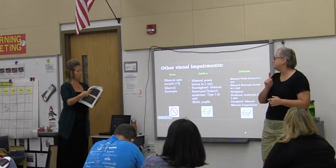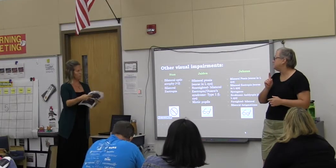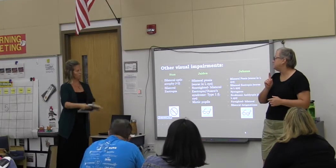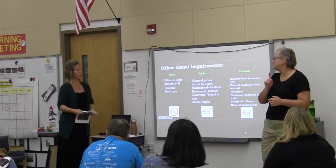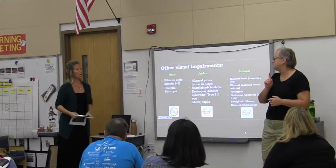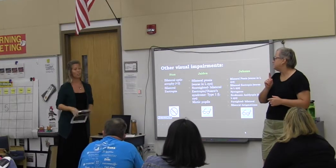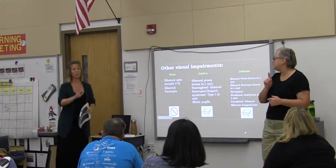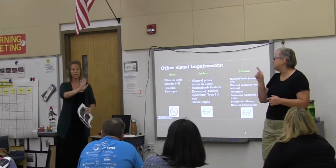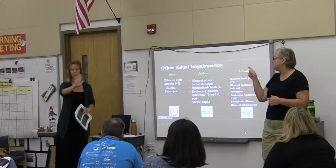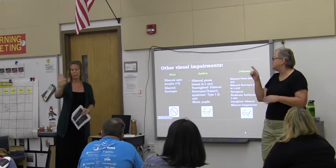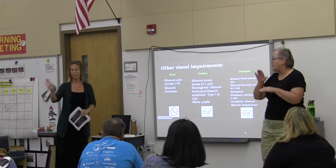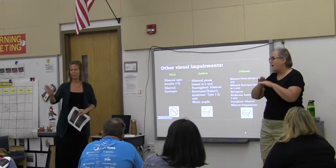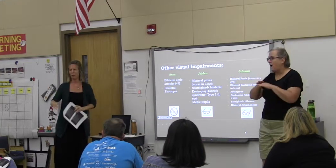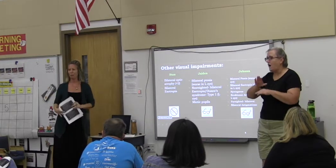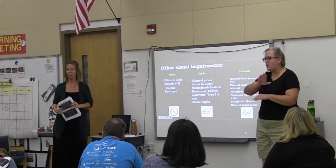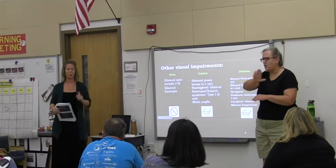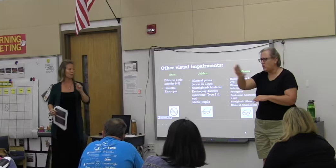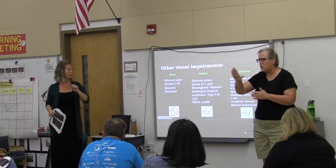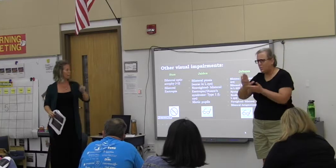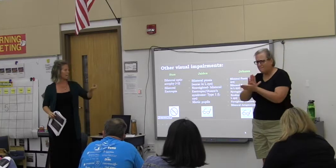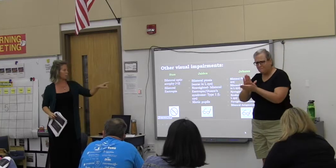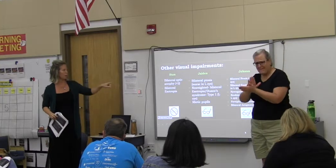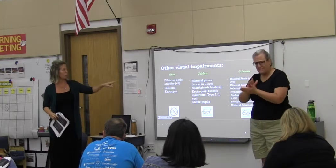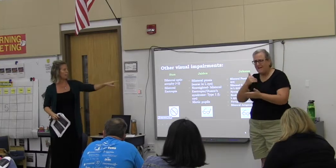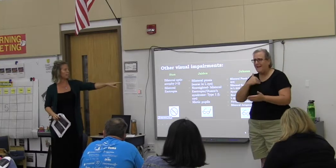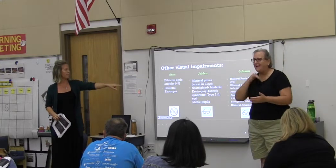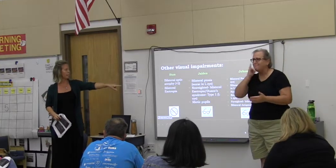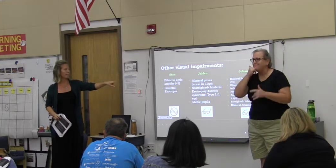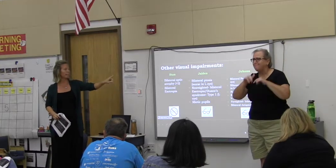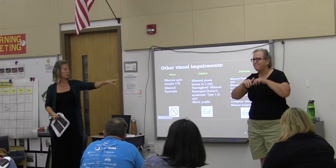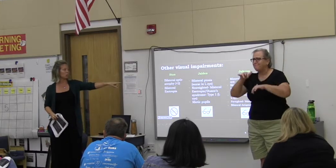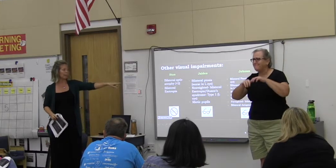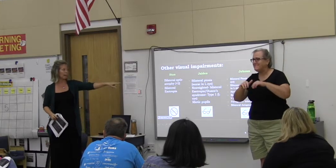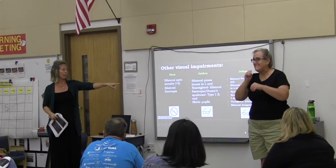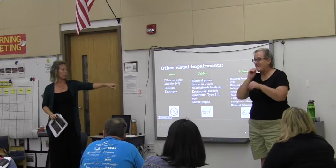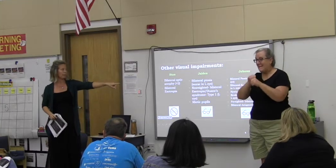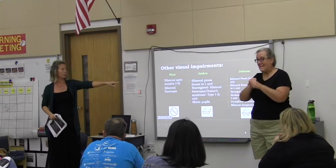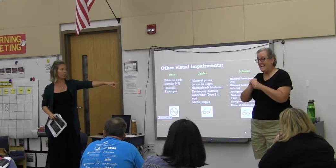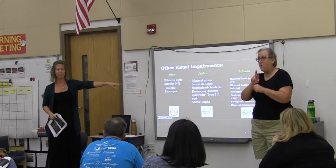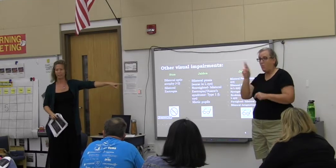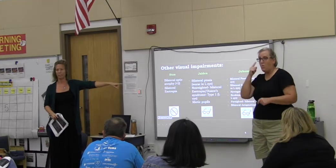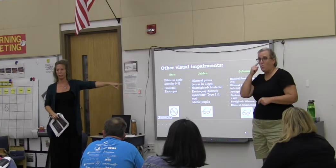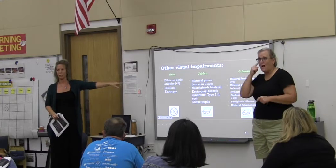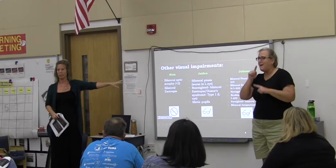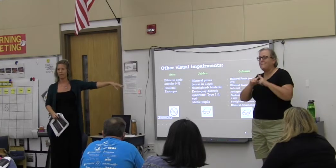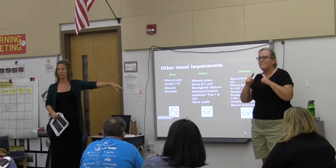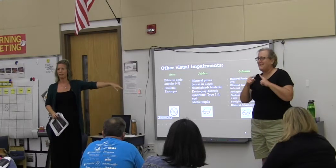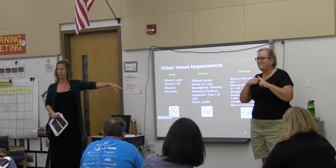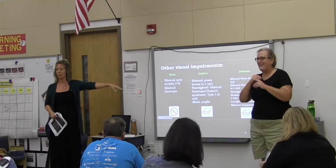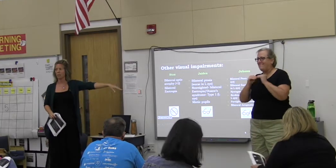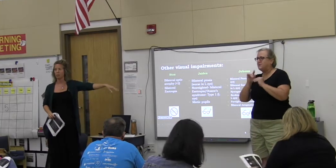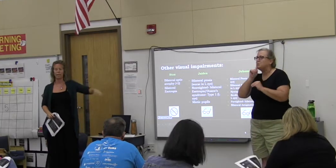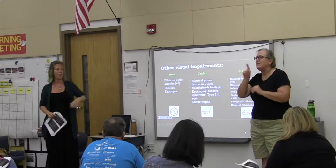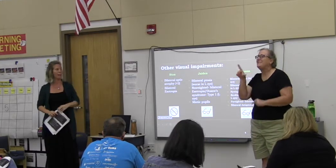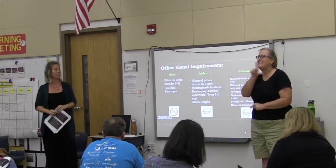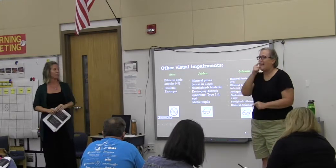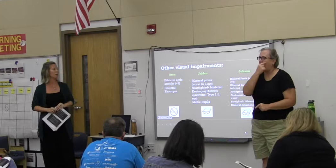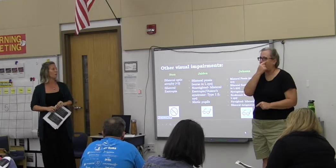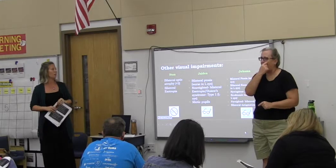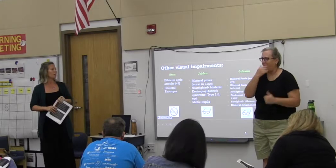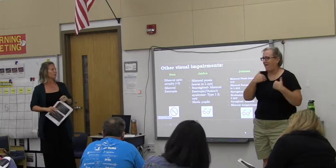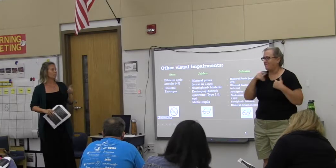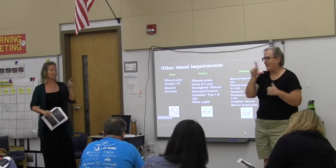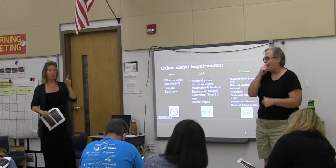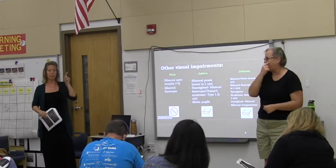Sorry. On you guys' handout, I'm so sorry, there was a typo. It said in his right eye, but I corrected it on here. It's his left eye where he has